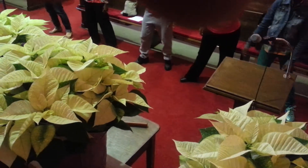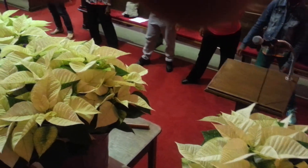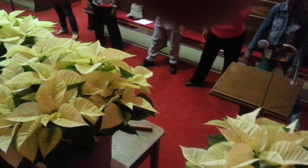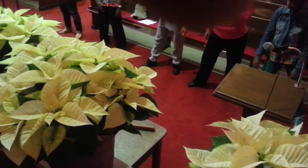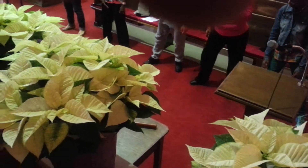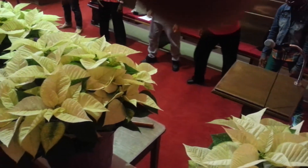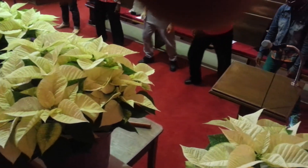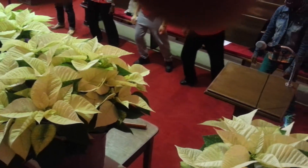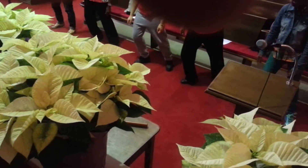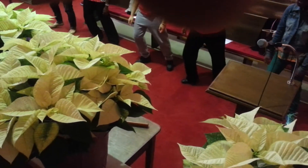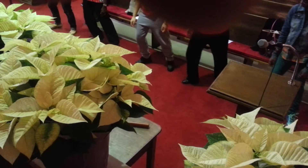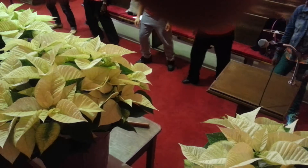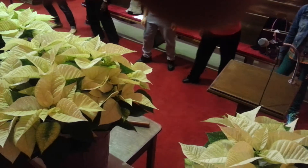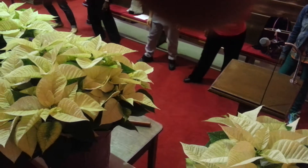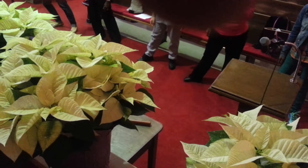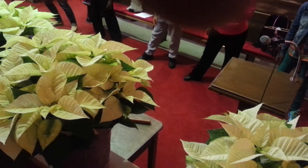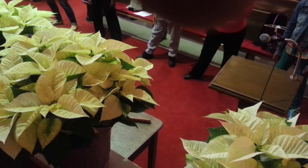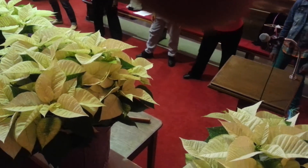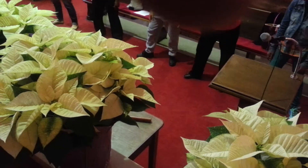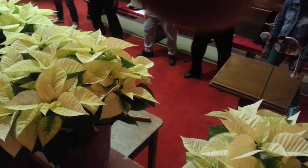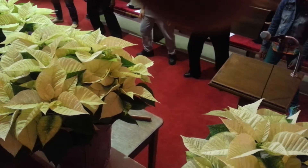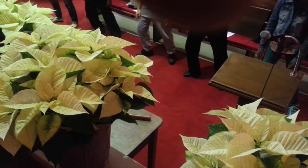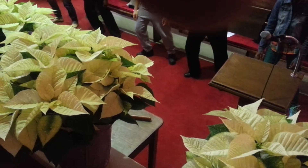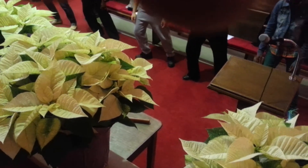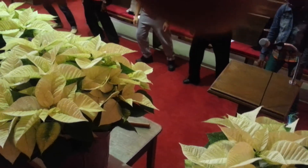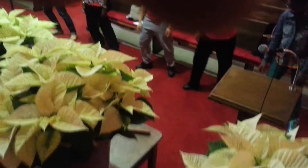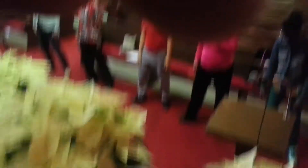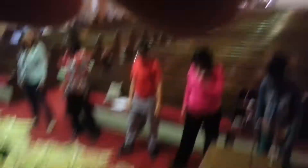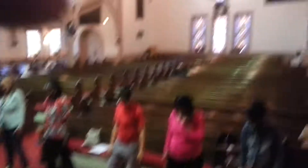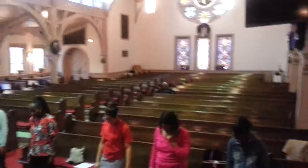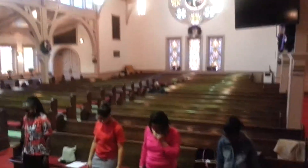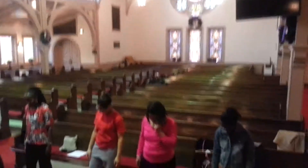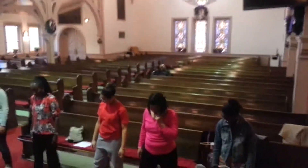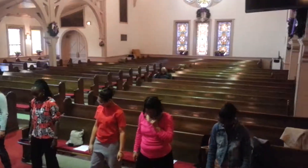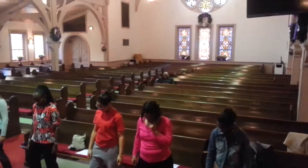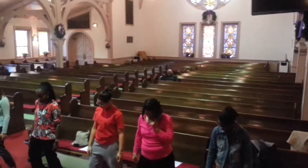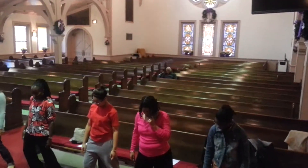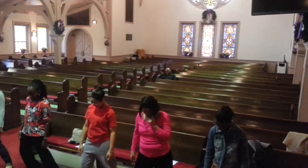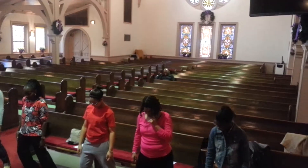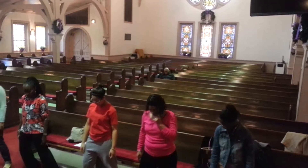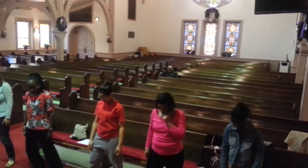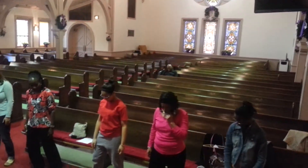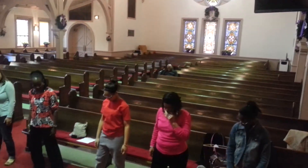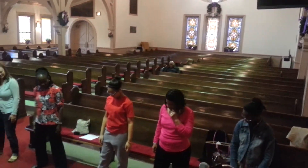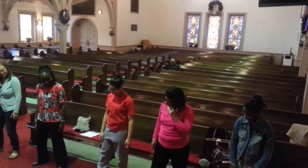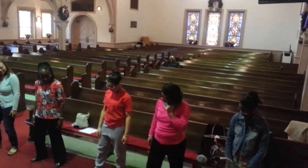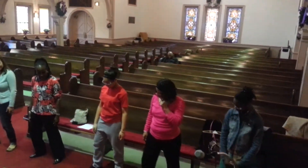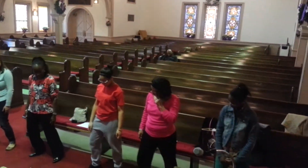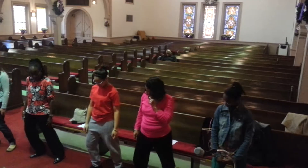Don't even worry about your signs right now. Give me that. Everybody get on it with me. Whatever beat you see me on. Get on